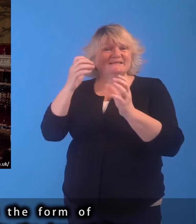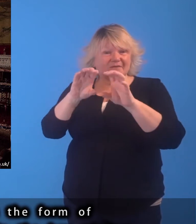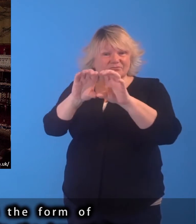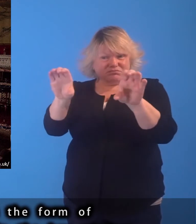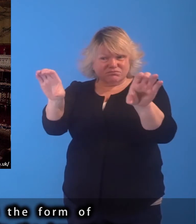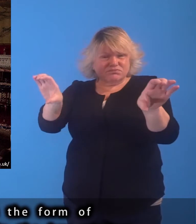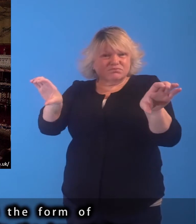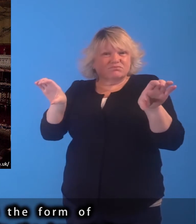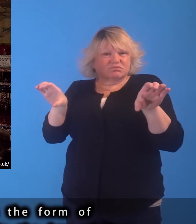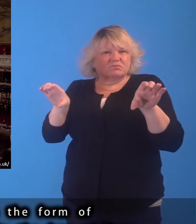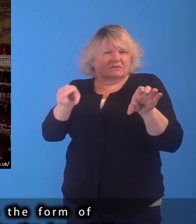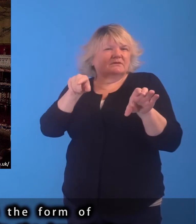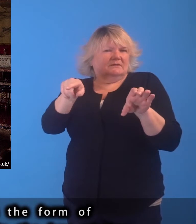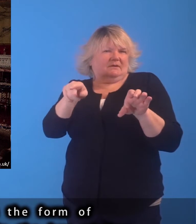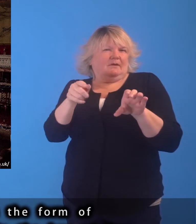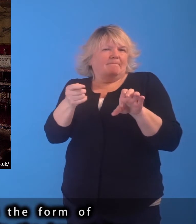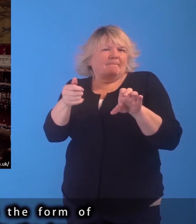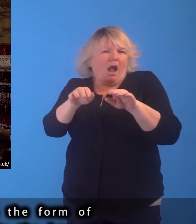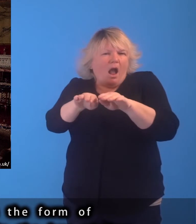in the Edwardian era.